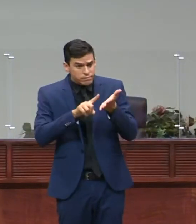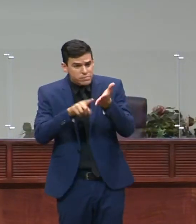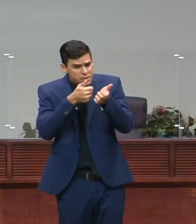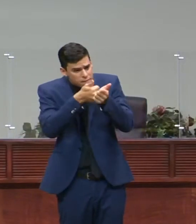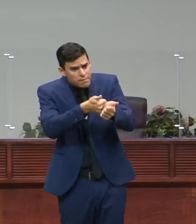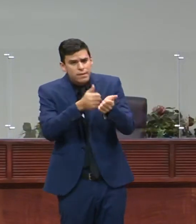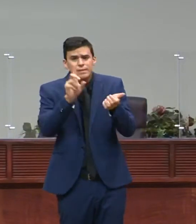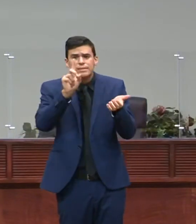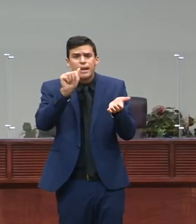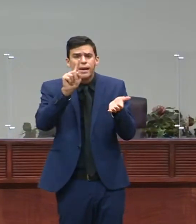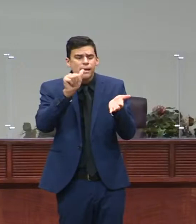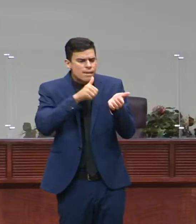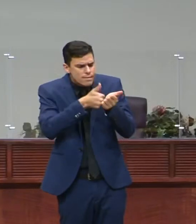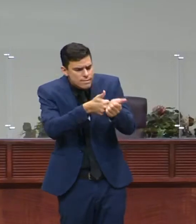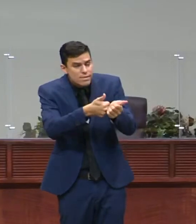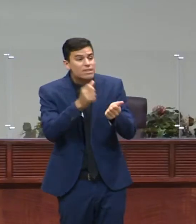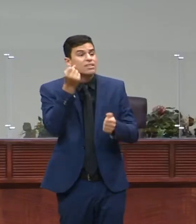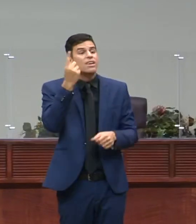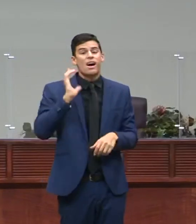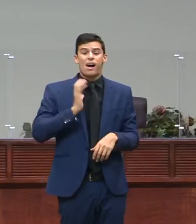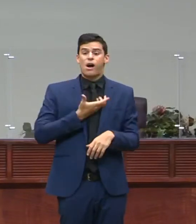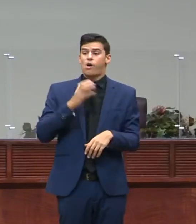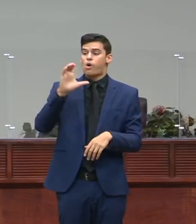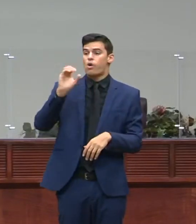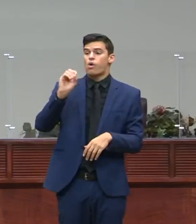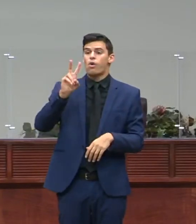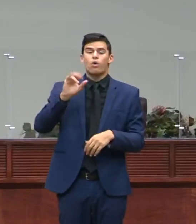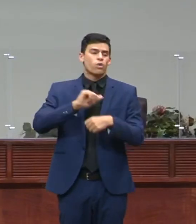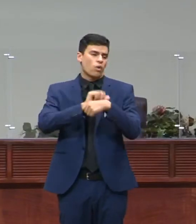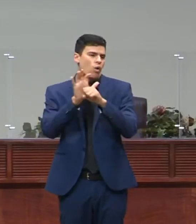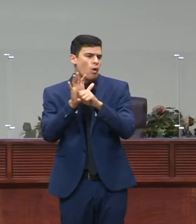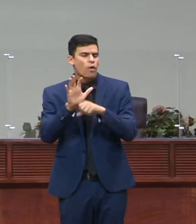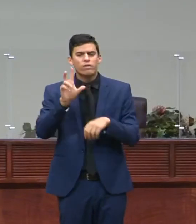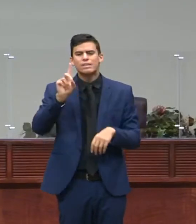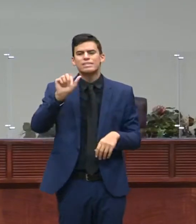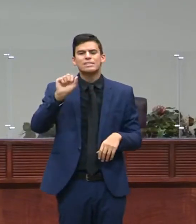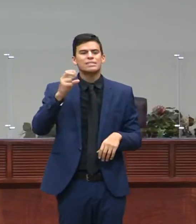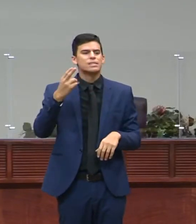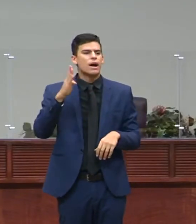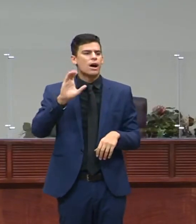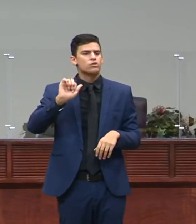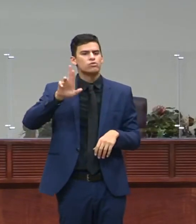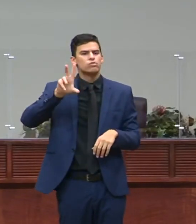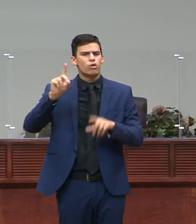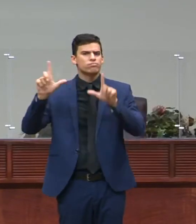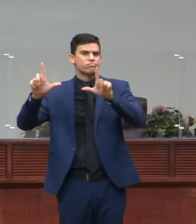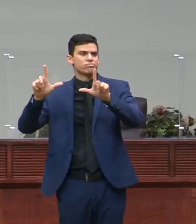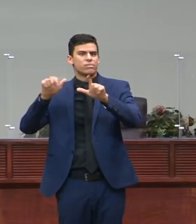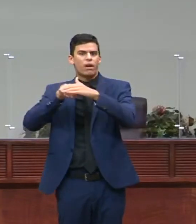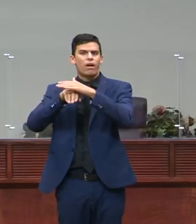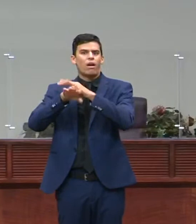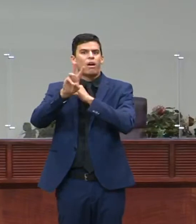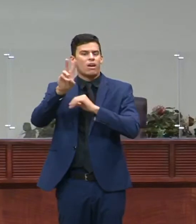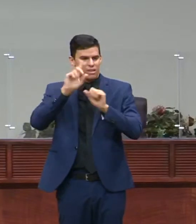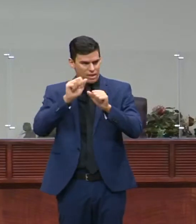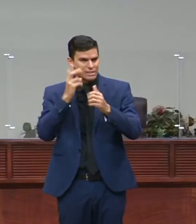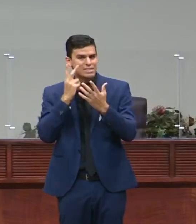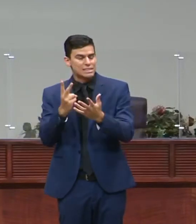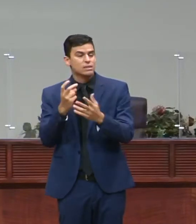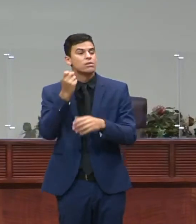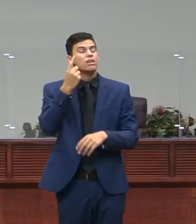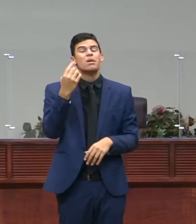Our COVID dashboard is out there for everyone to see and to see the cases. Mondays are high